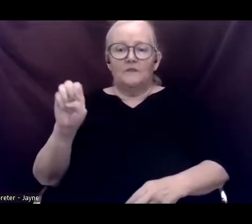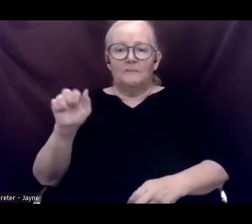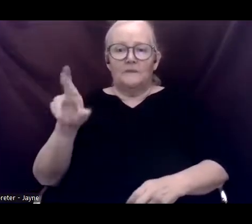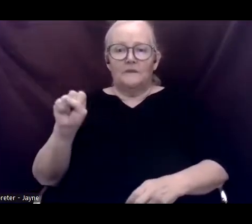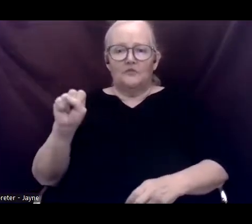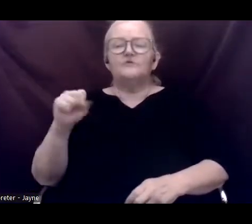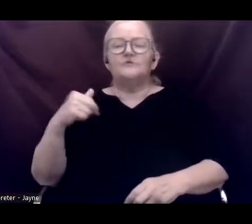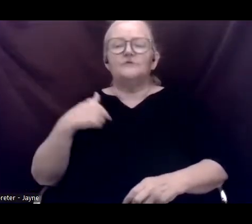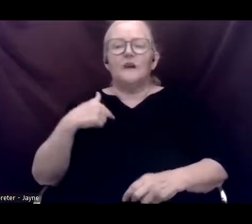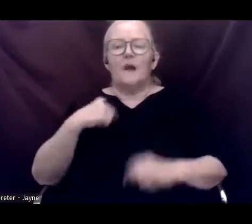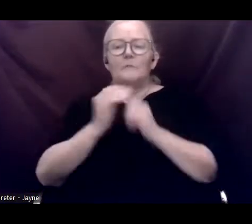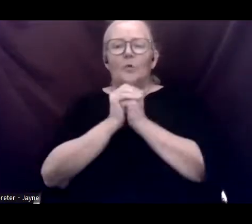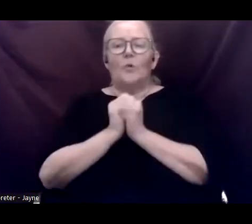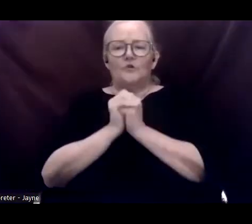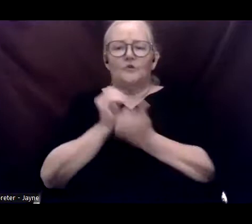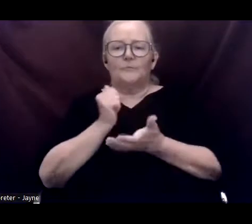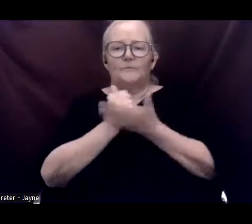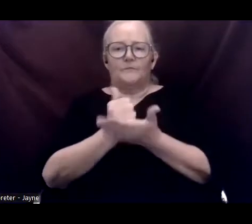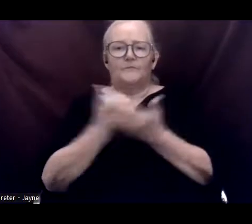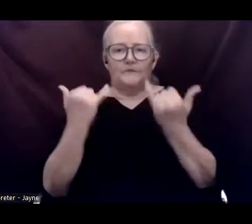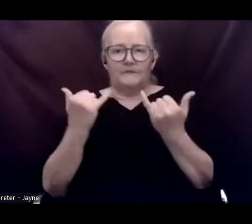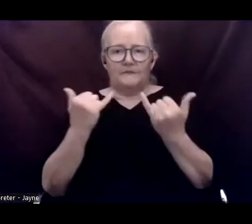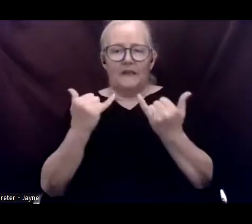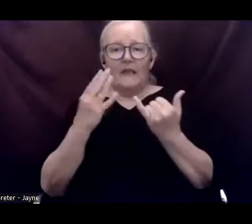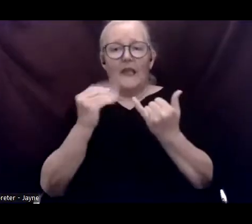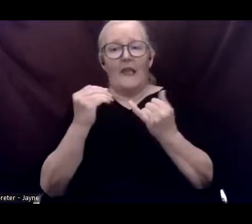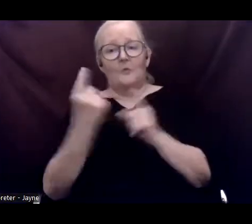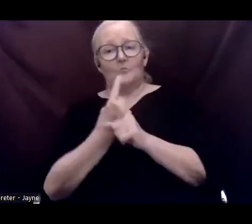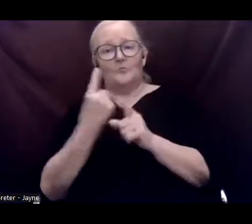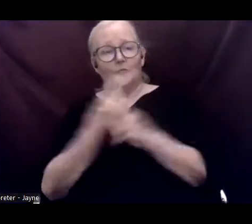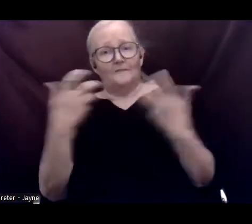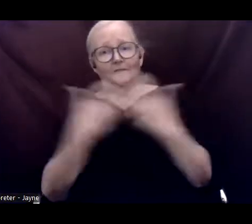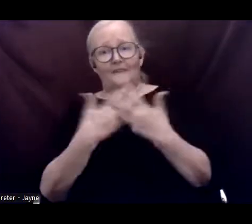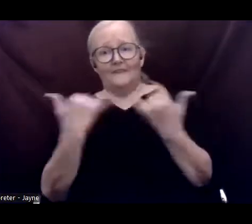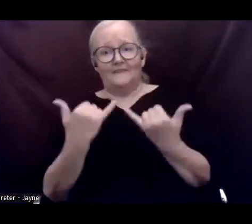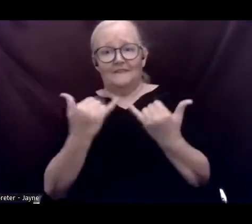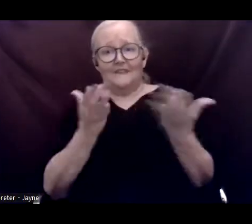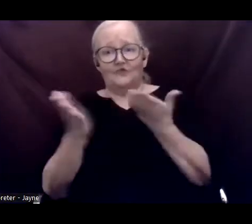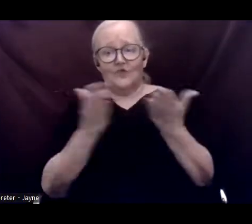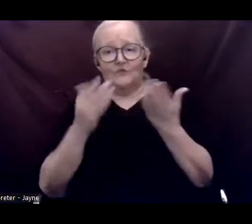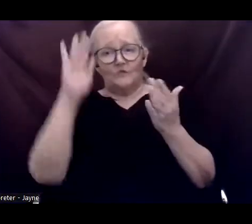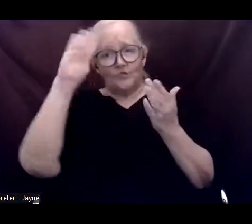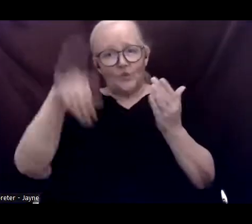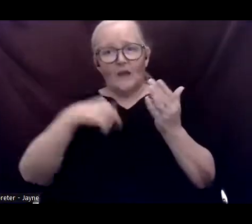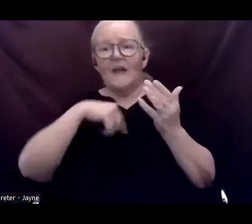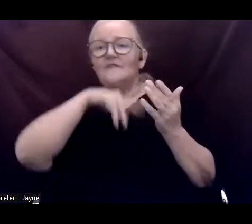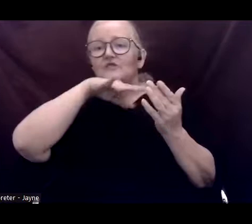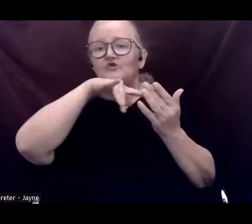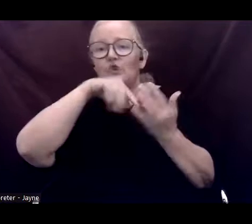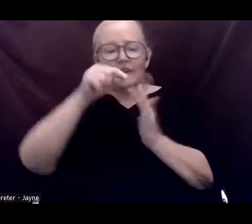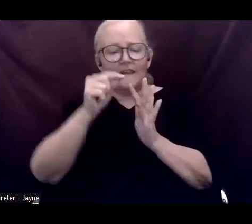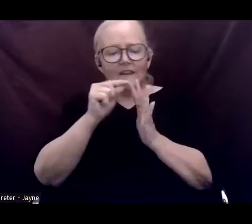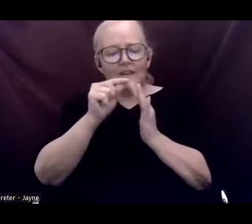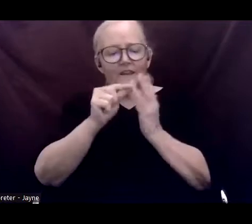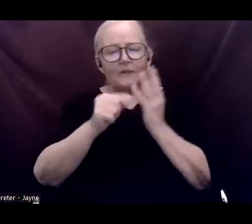worship associate, and appropriately for this service, I have dirt under my fingernails from planting seed potatoes in my